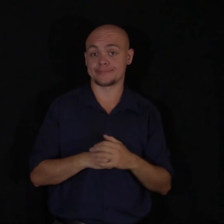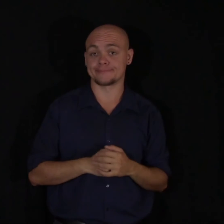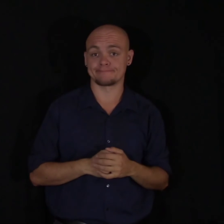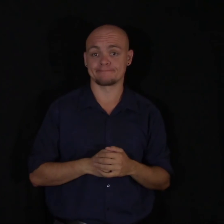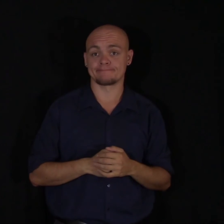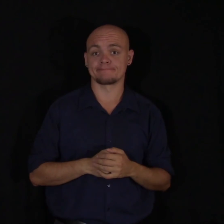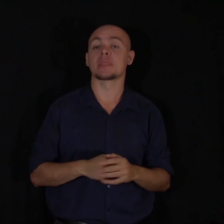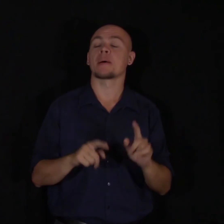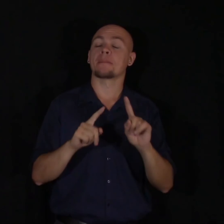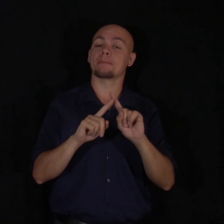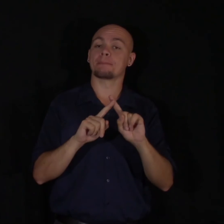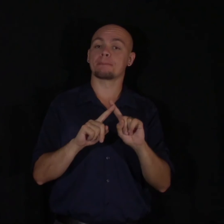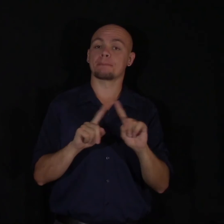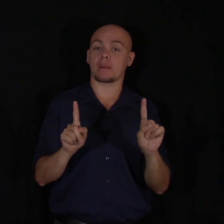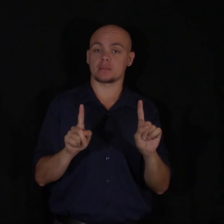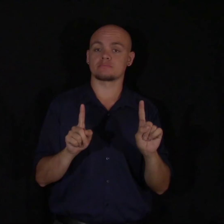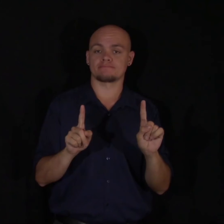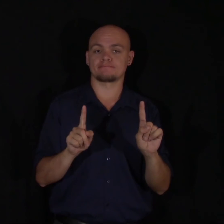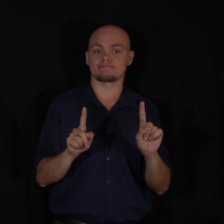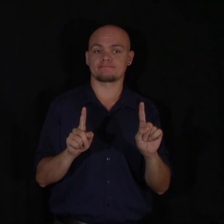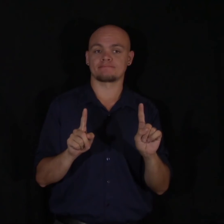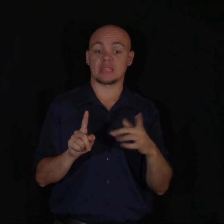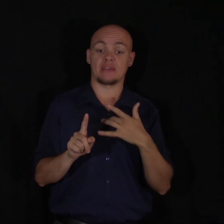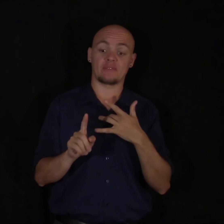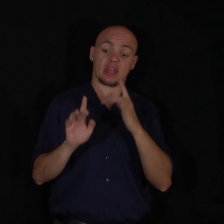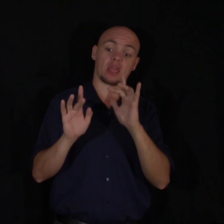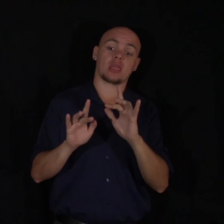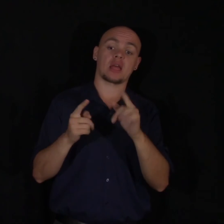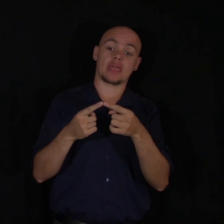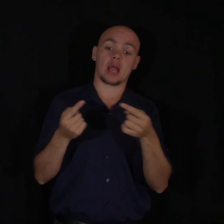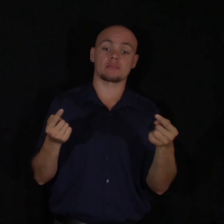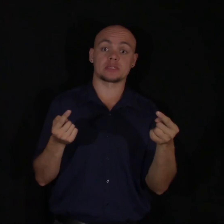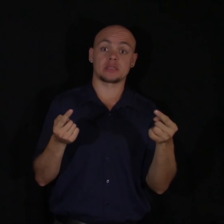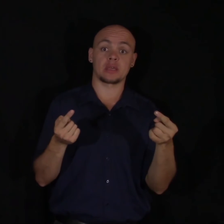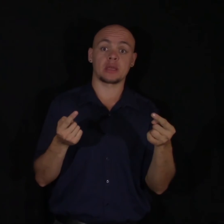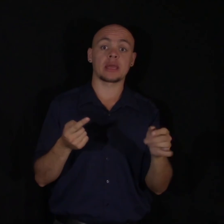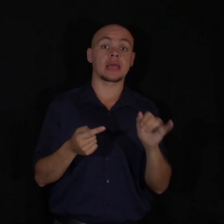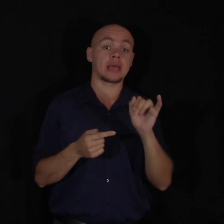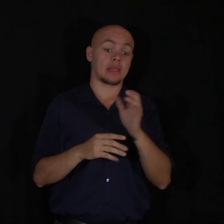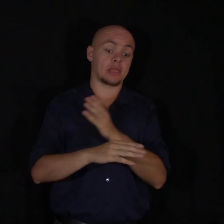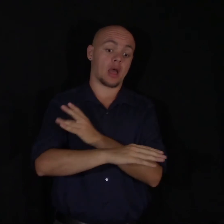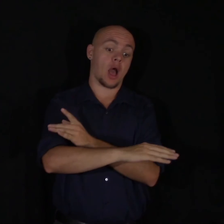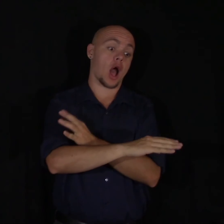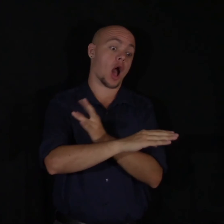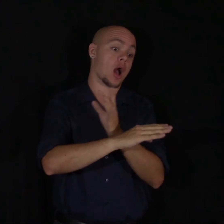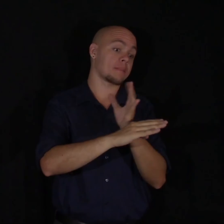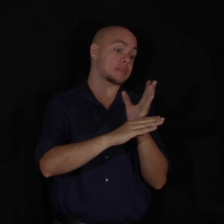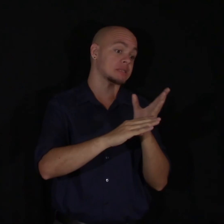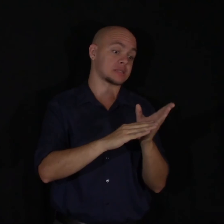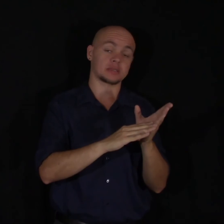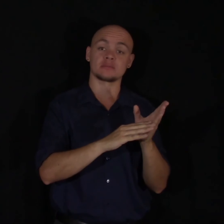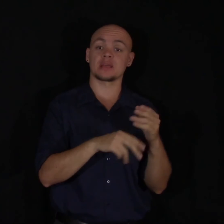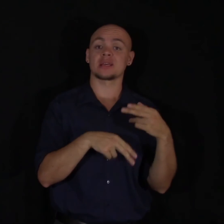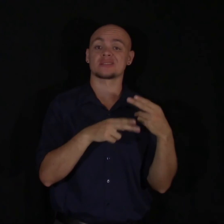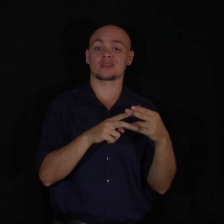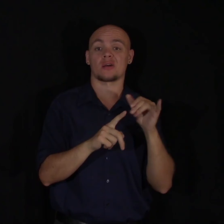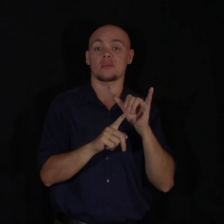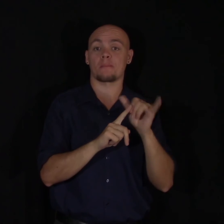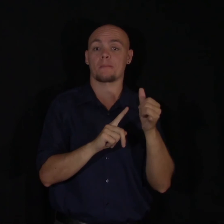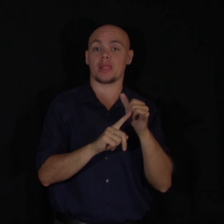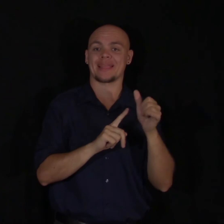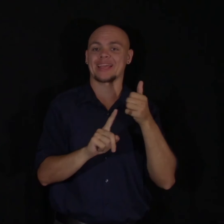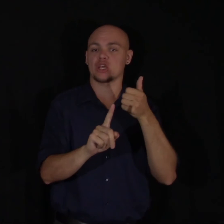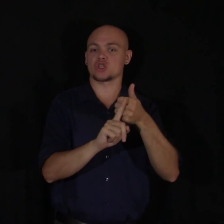a contradiction to feeling sorry for yourself. At the opposite extreme, it's what I call bullying